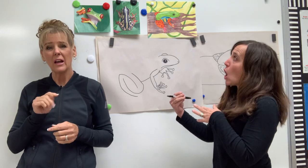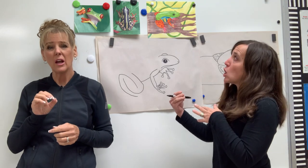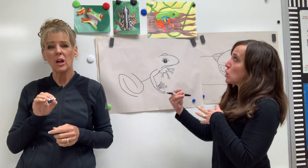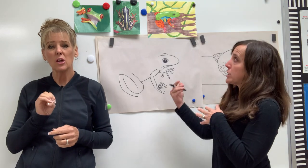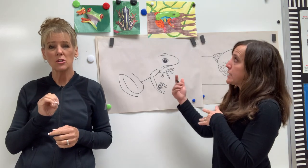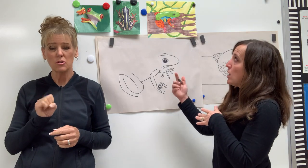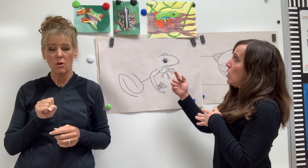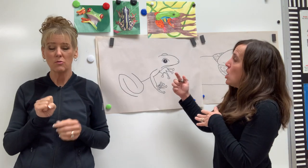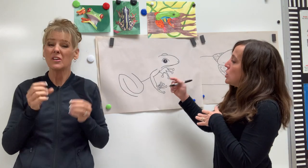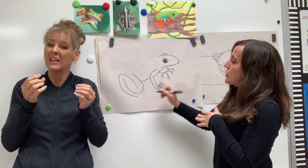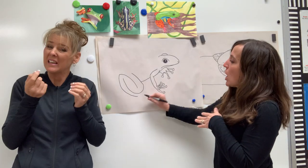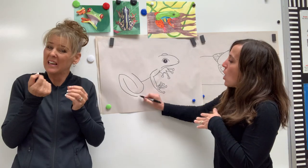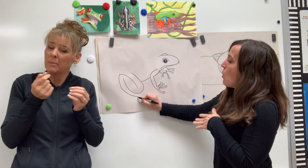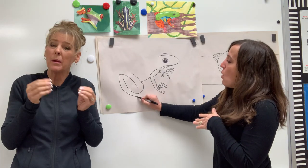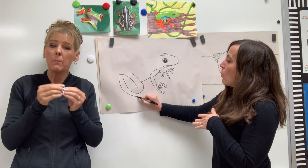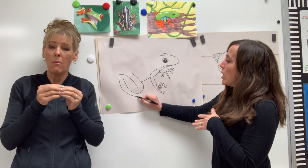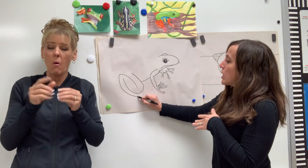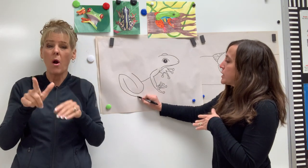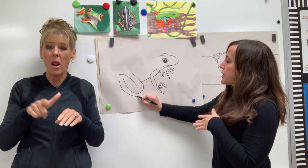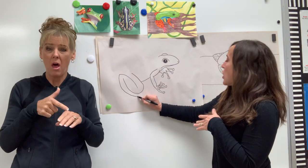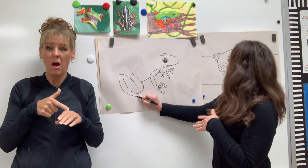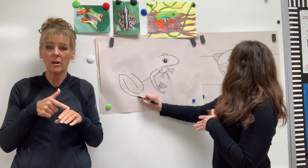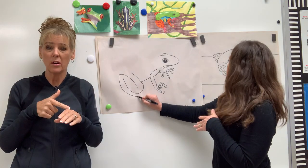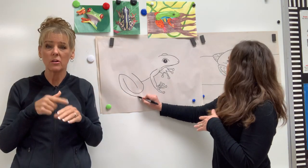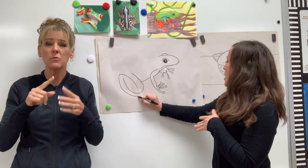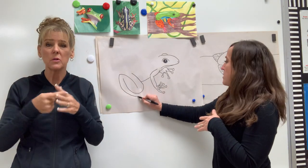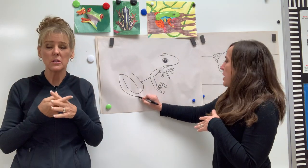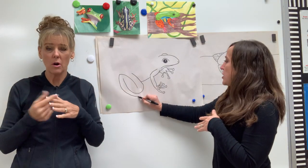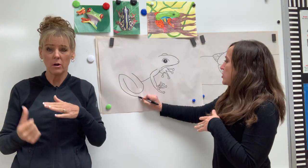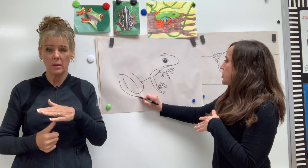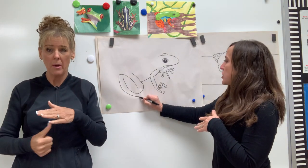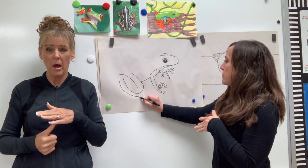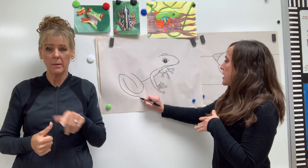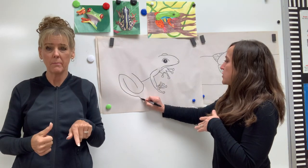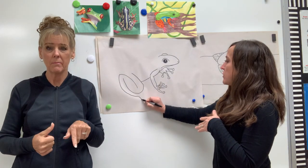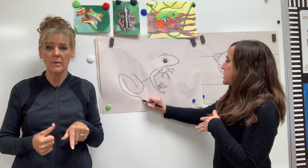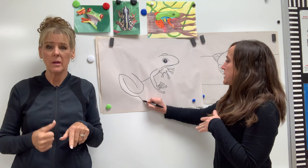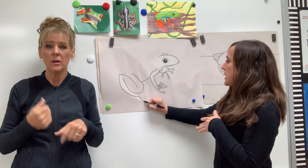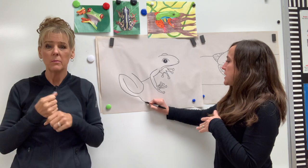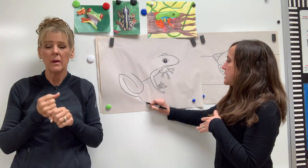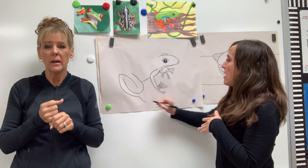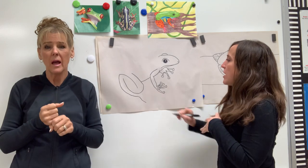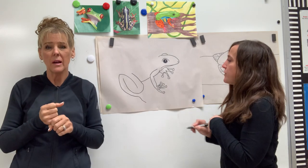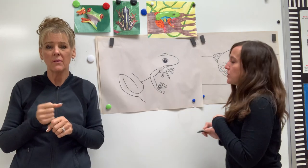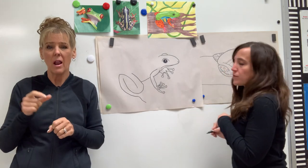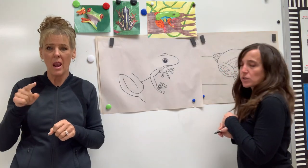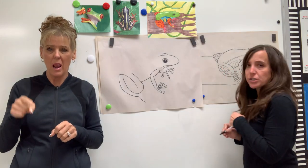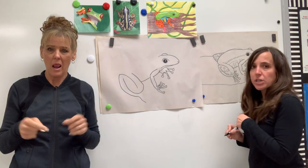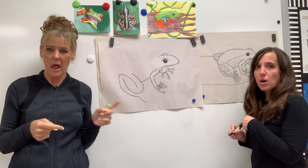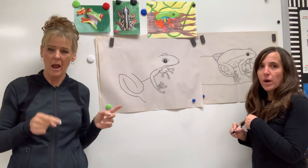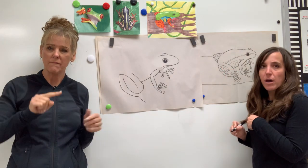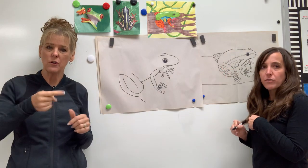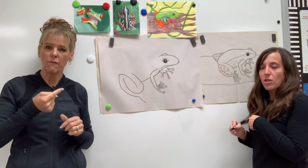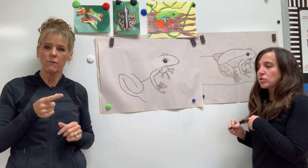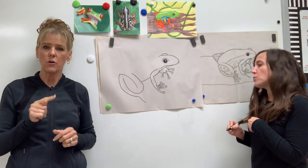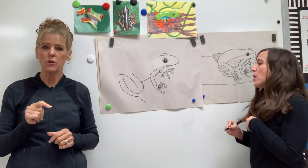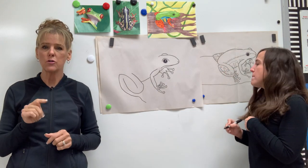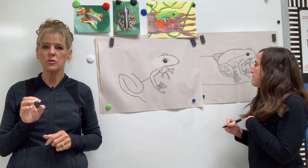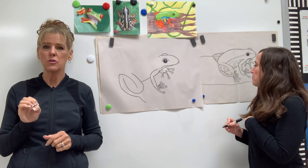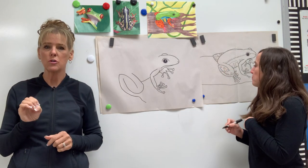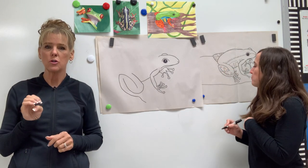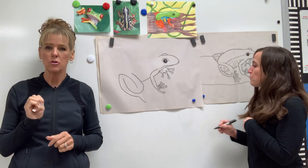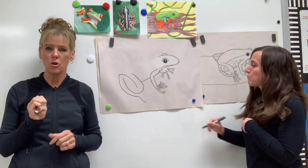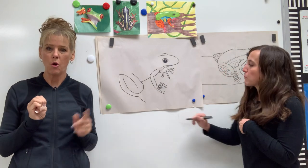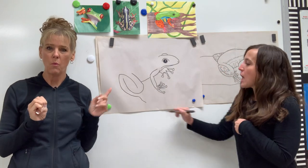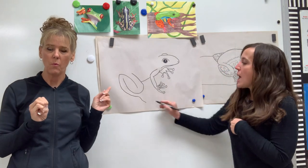little bit longer still. So we are gonna start at the bottom and you're just gonna make sort of a slanted line for your first toe, however long you